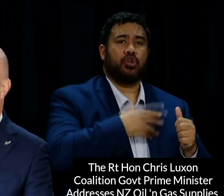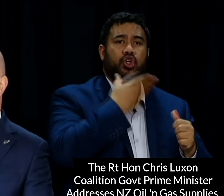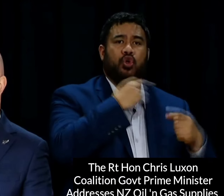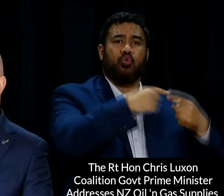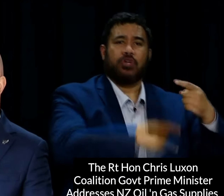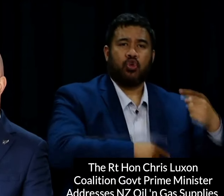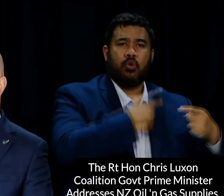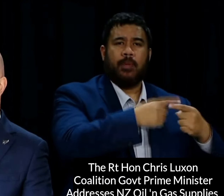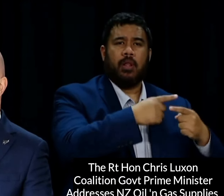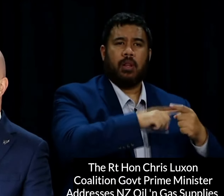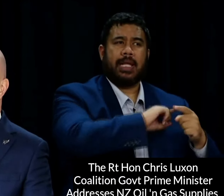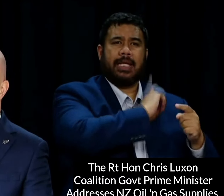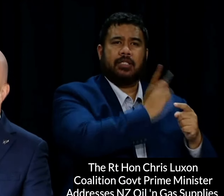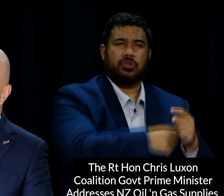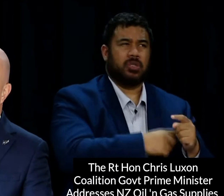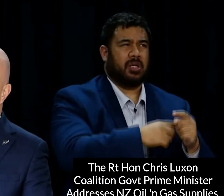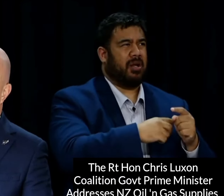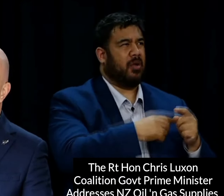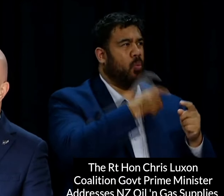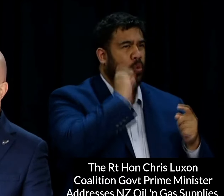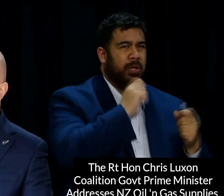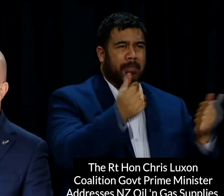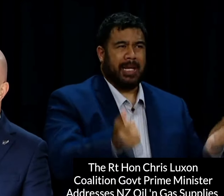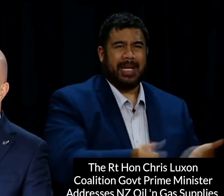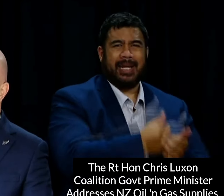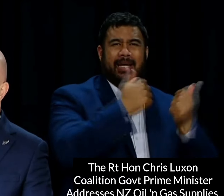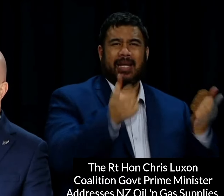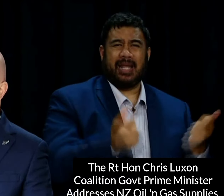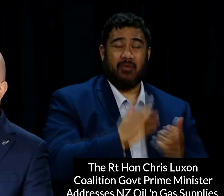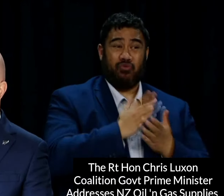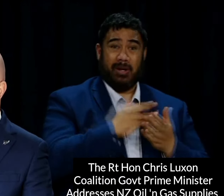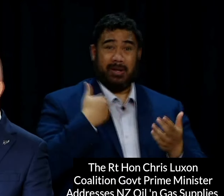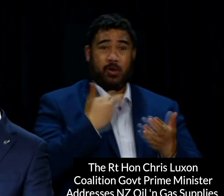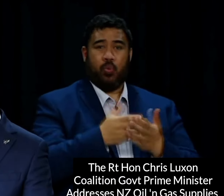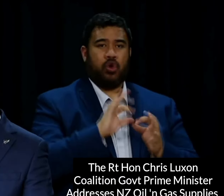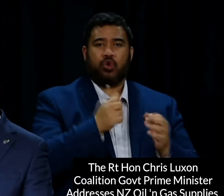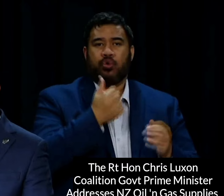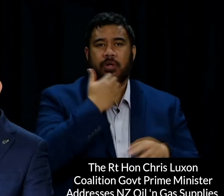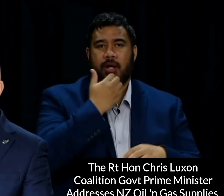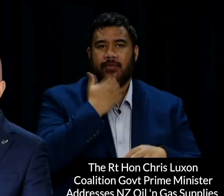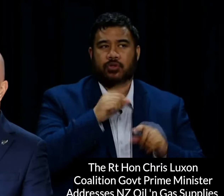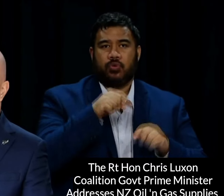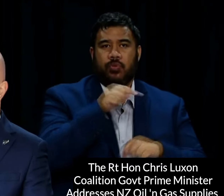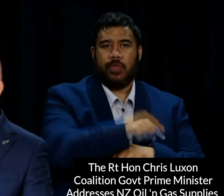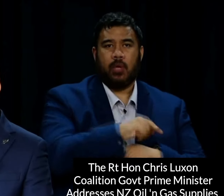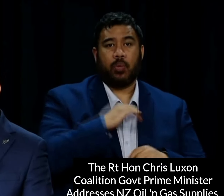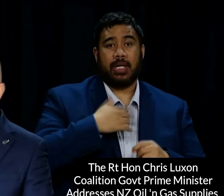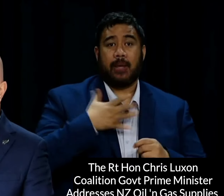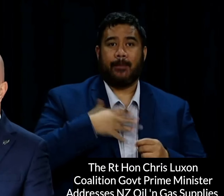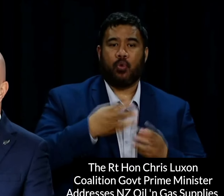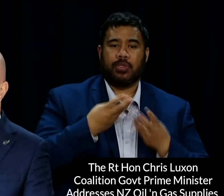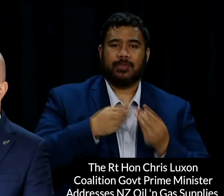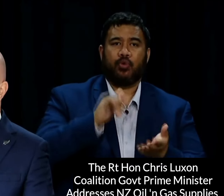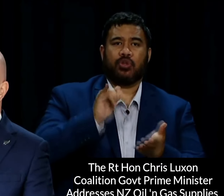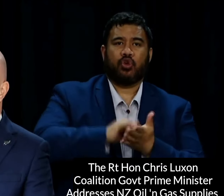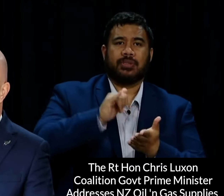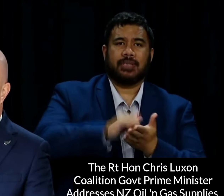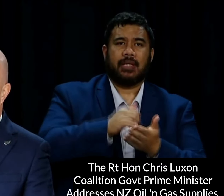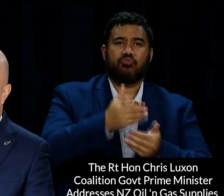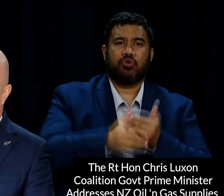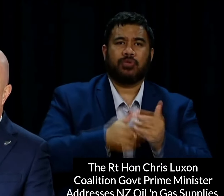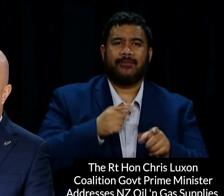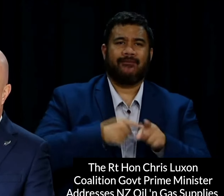have abundant natural resources. We've been abysmal at actually developing them and getting those projects consented, as I've kept talking about. That's why I'm a big believer in the fast